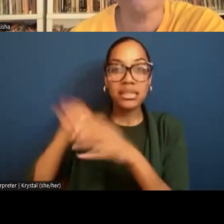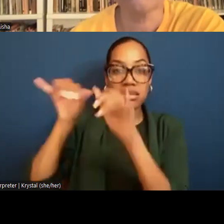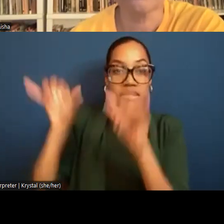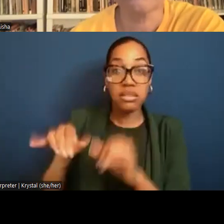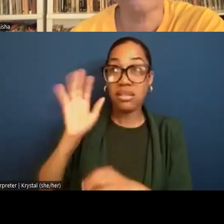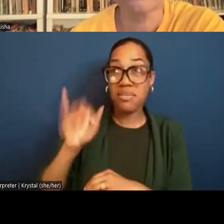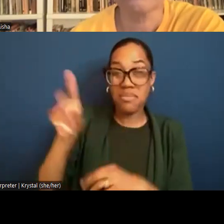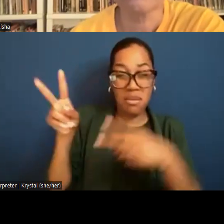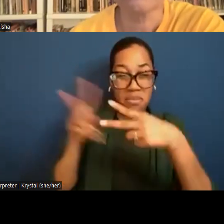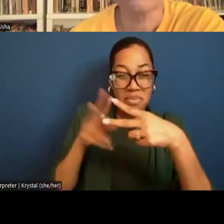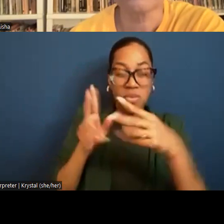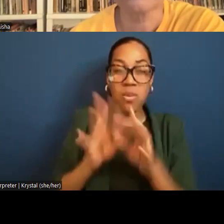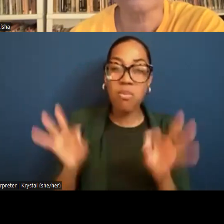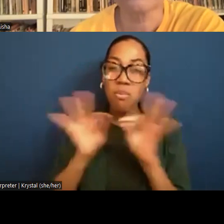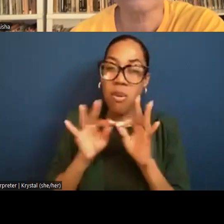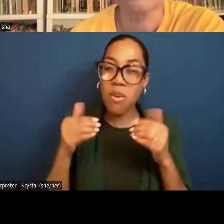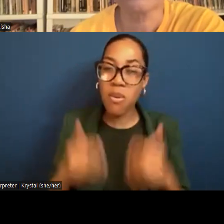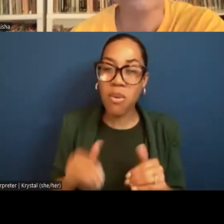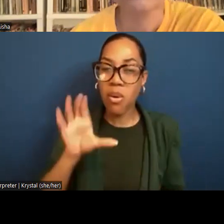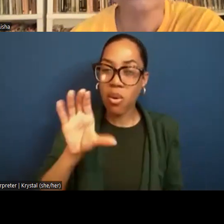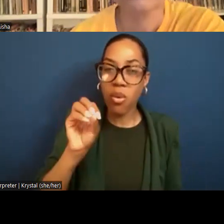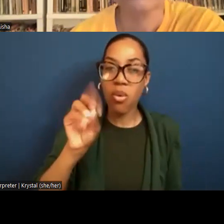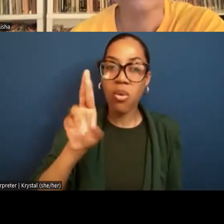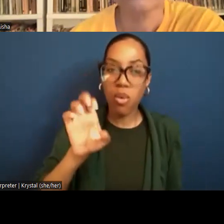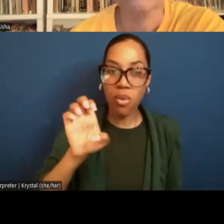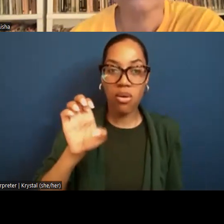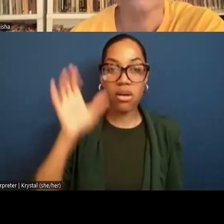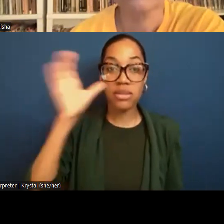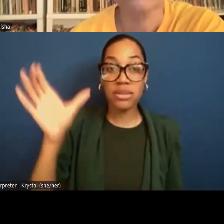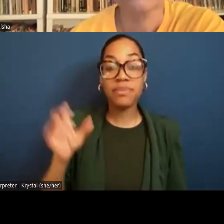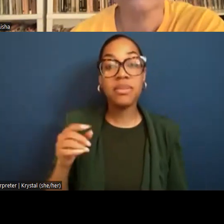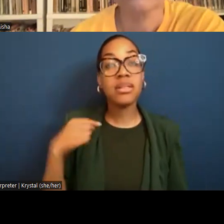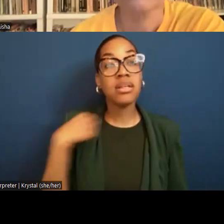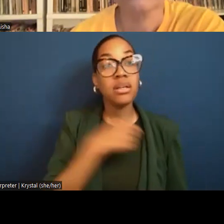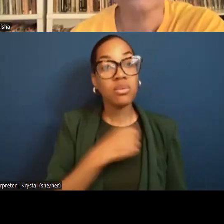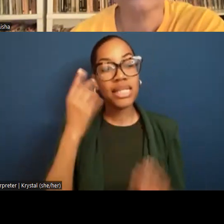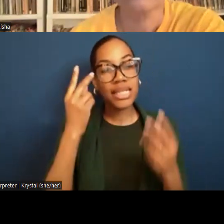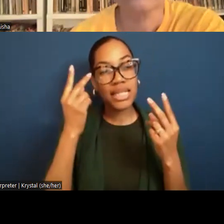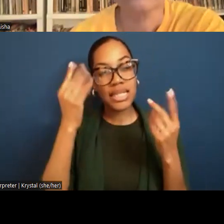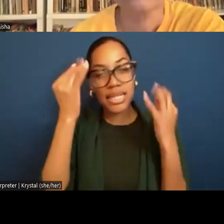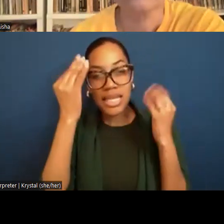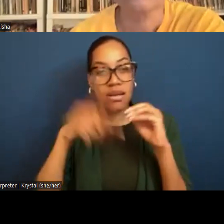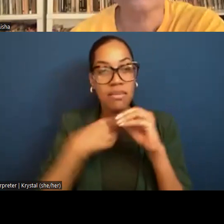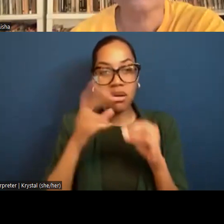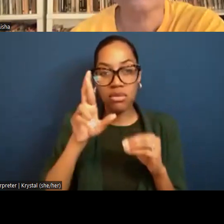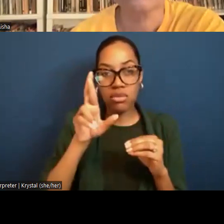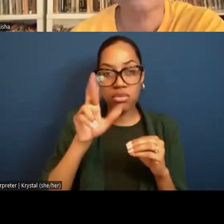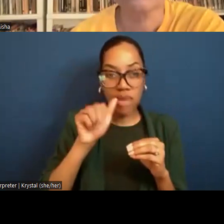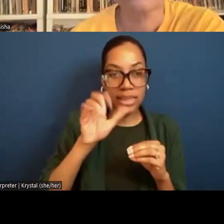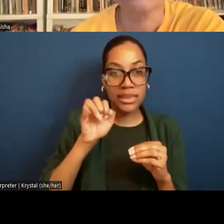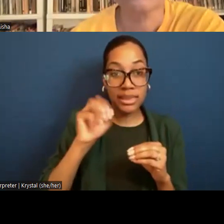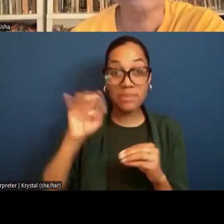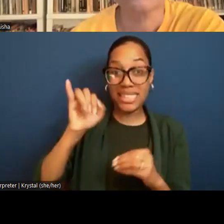And while we look at the core and the roots of racism, we also have to recognize the reality of a